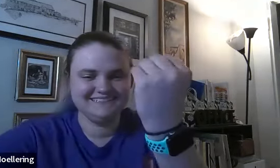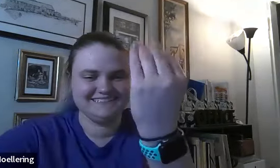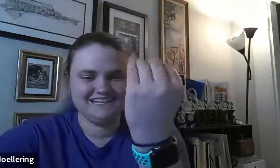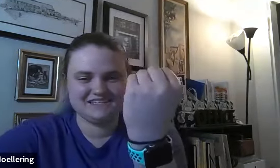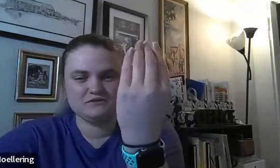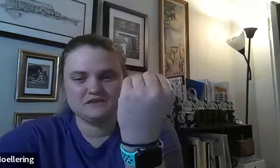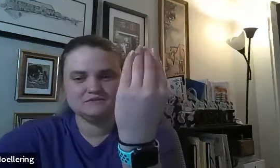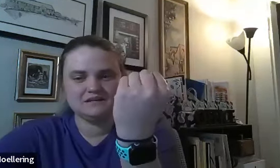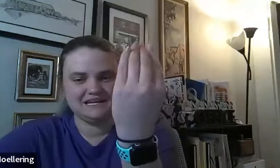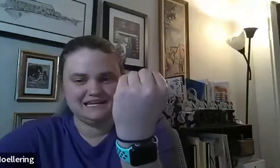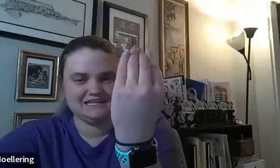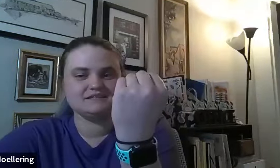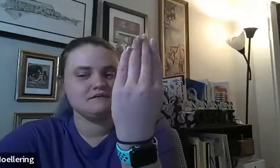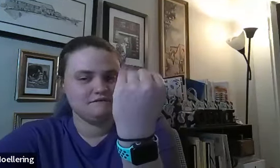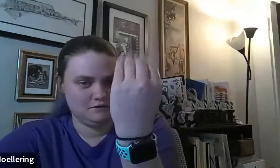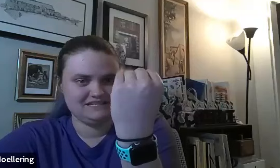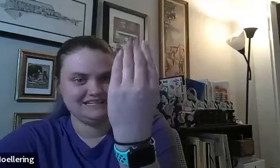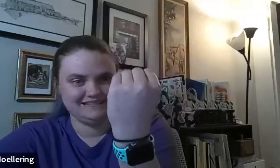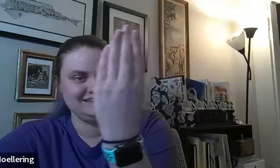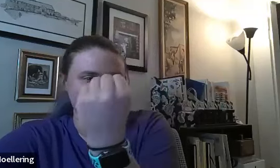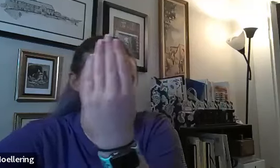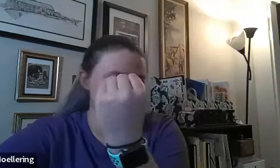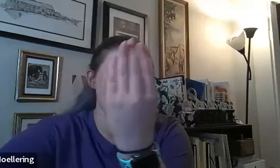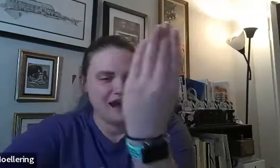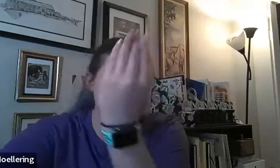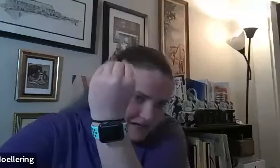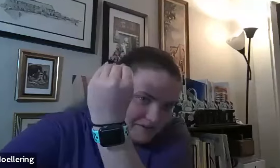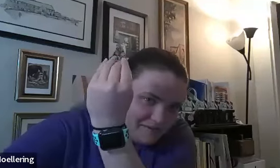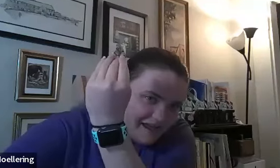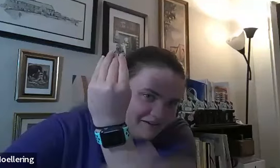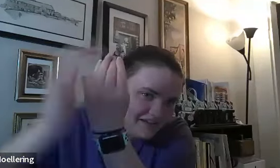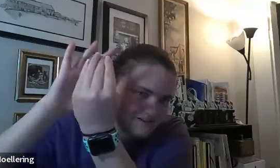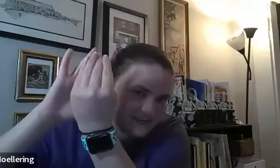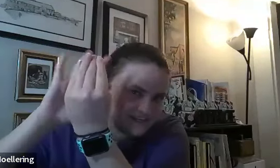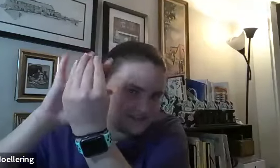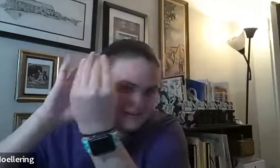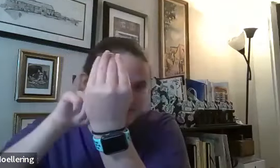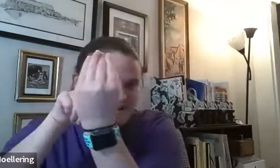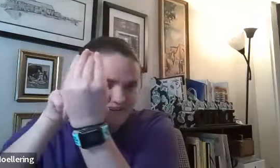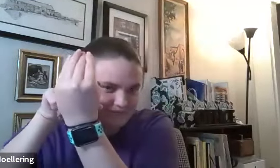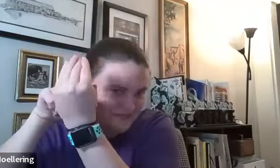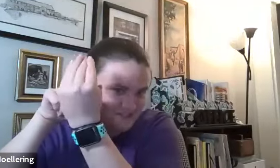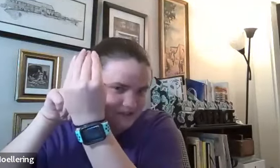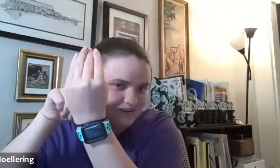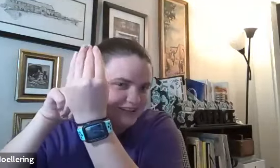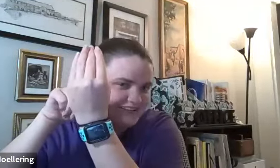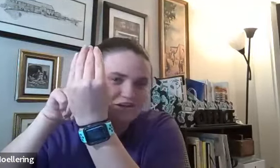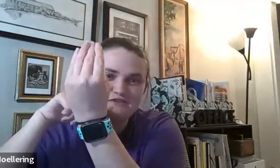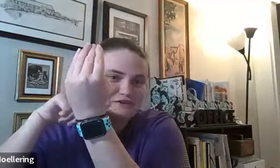Good. So yeah, so this one is 14. Yeah. I tried to peek my head on the other side so I could make sure y'all clearly saw that there is